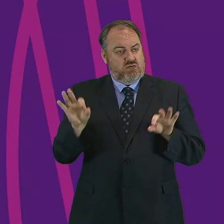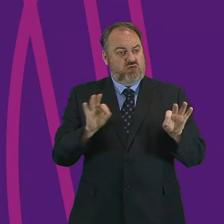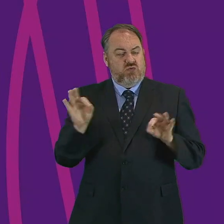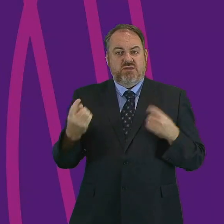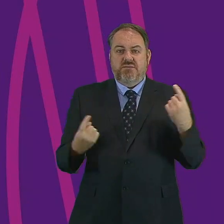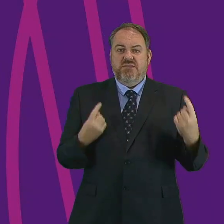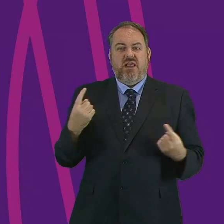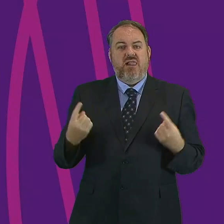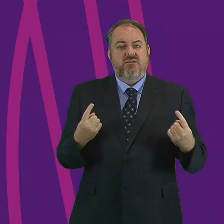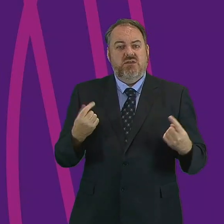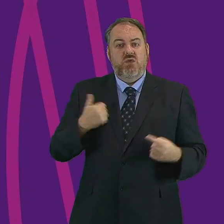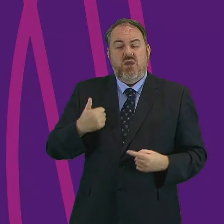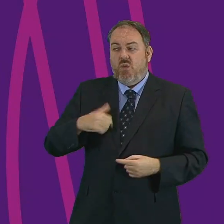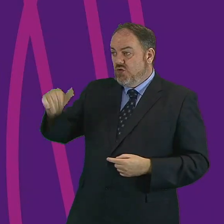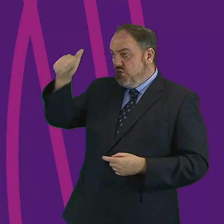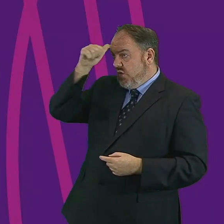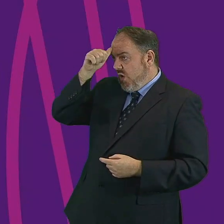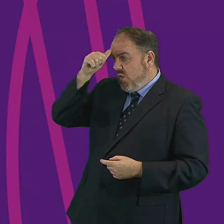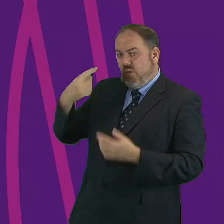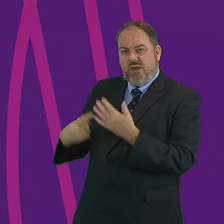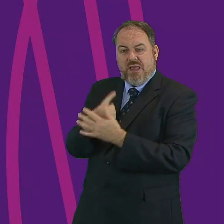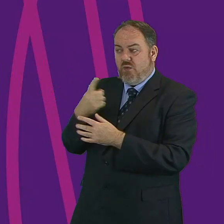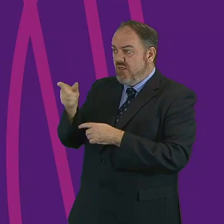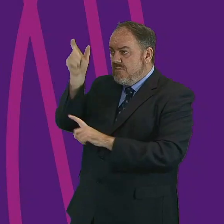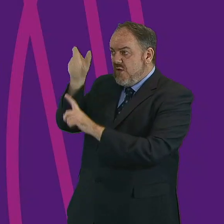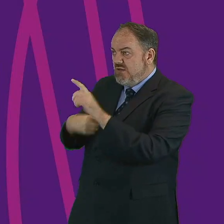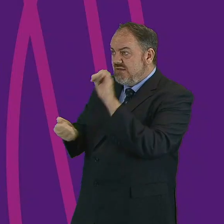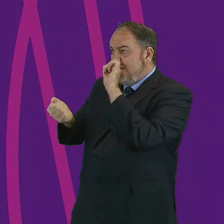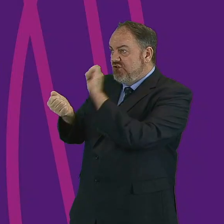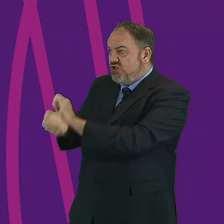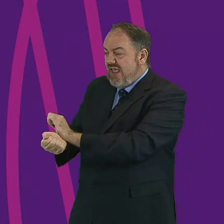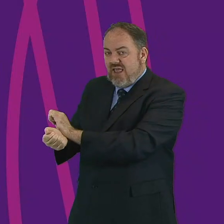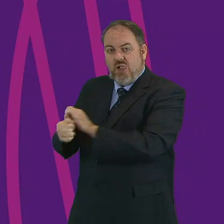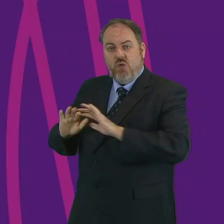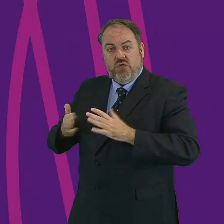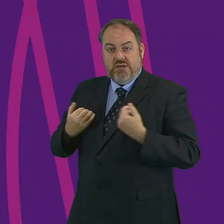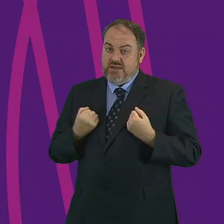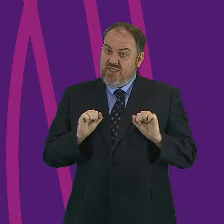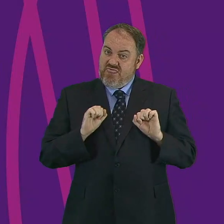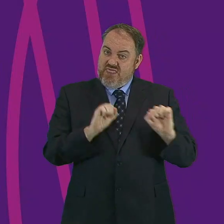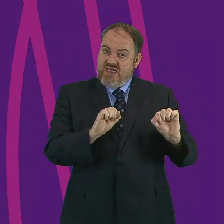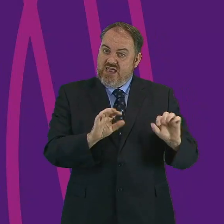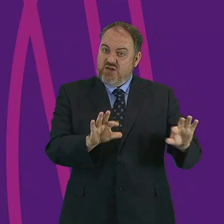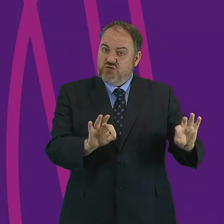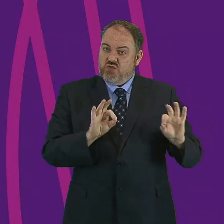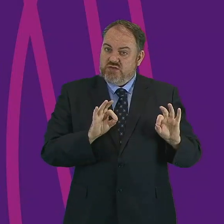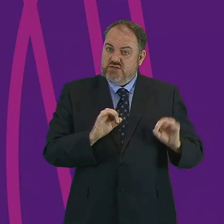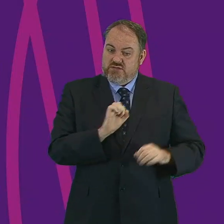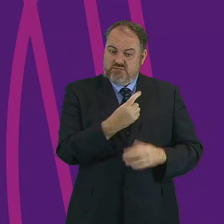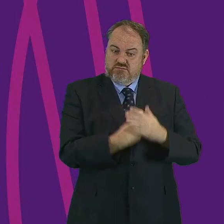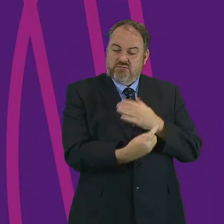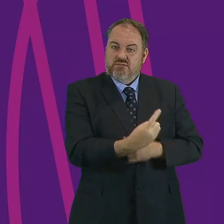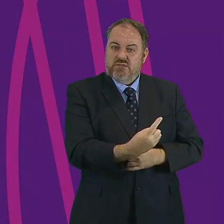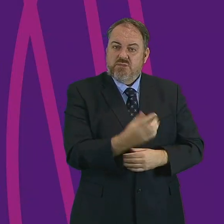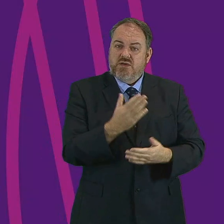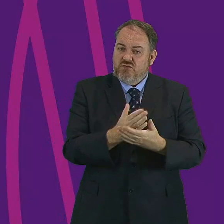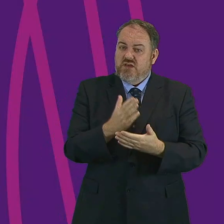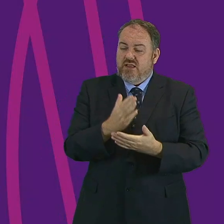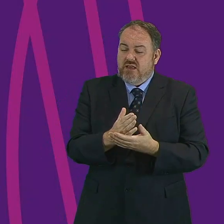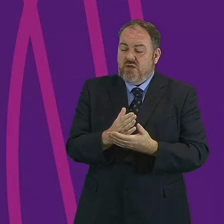or not they wish to sign up to that. The fact of the matter is, while many do, and we have to make sure that the system works for them,